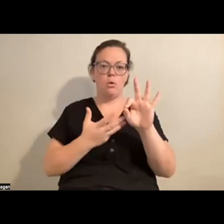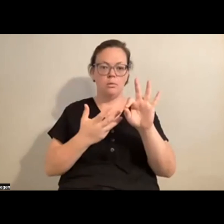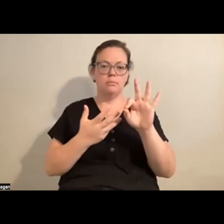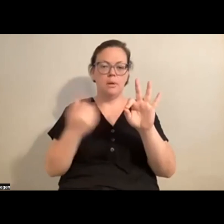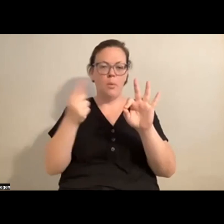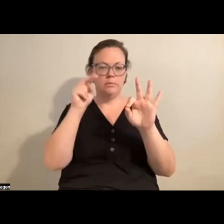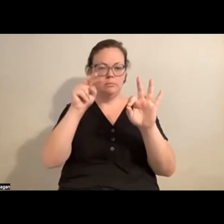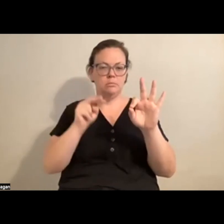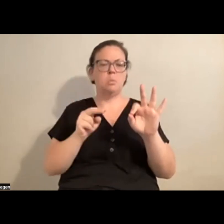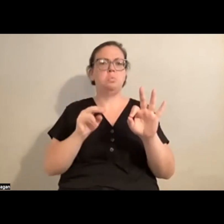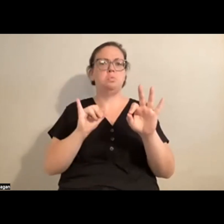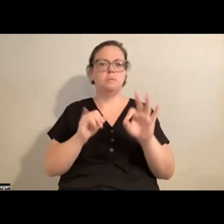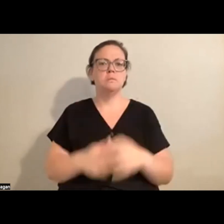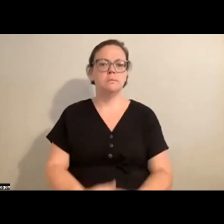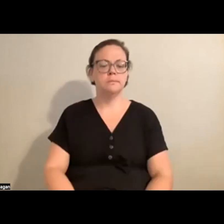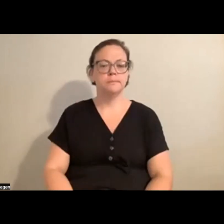that.